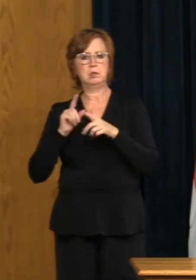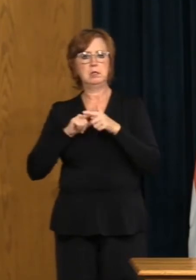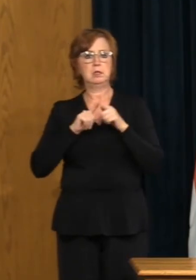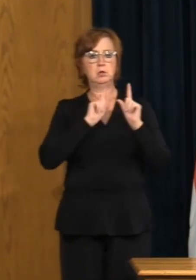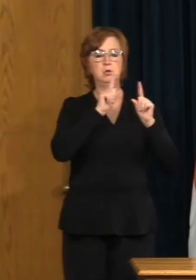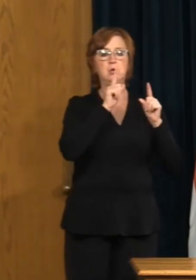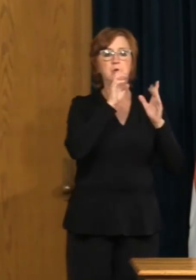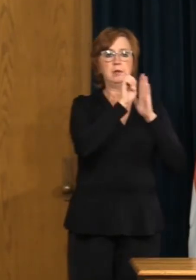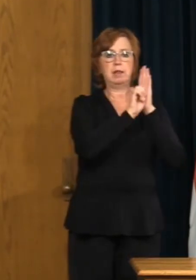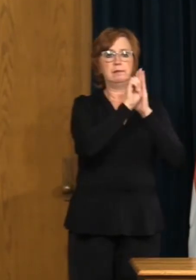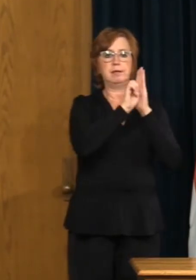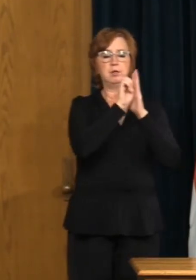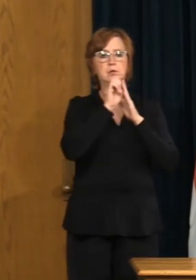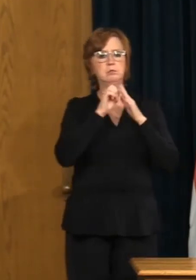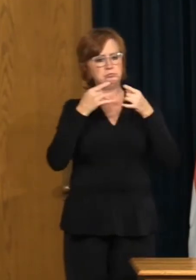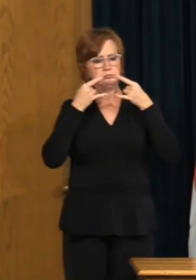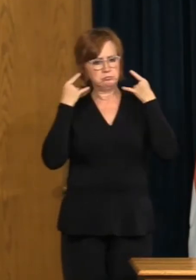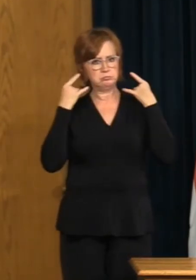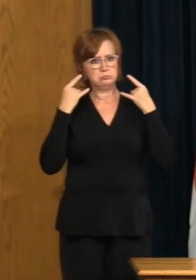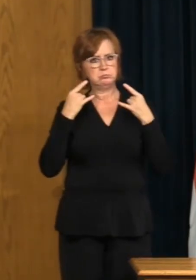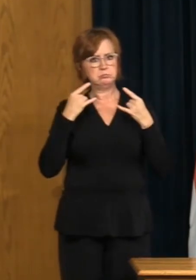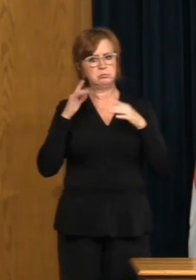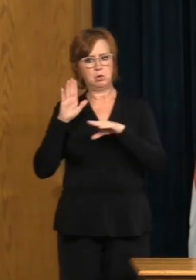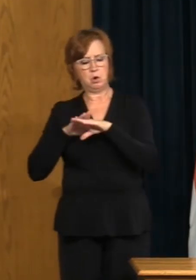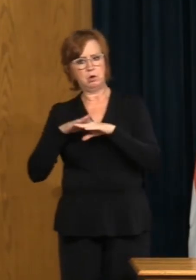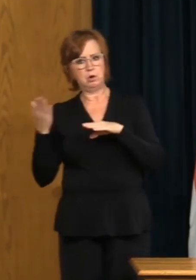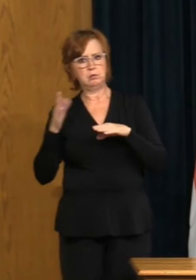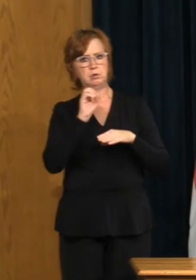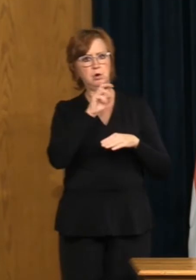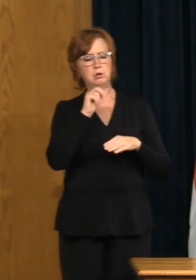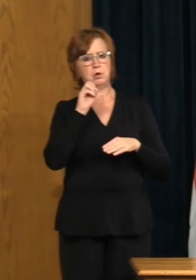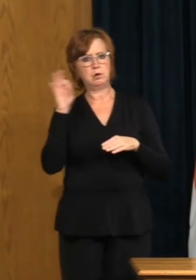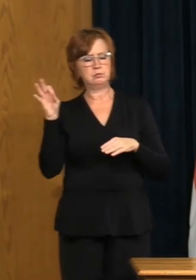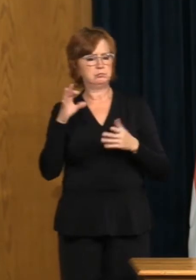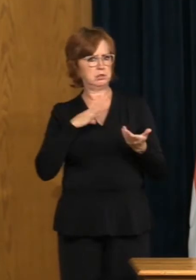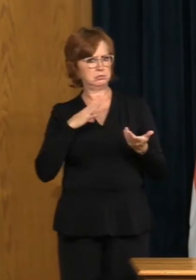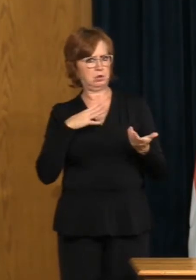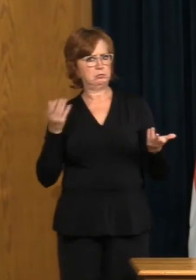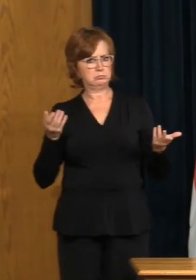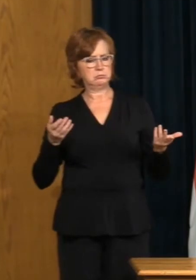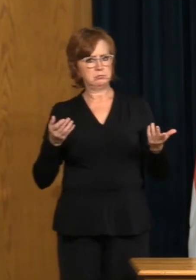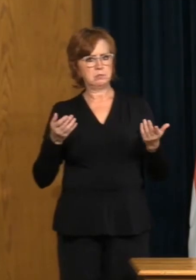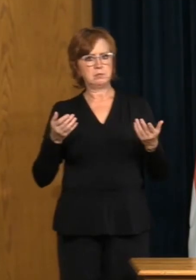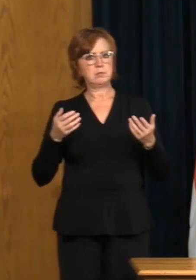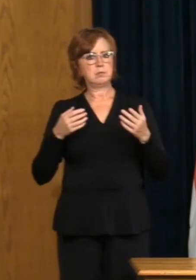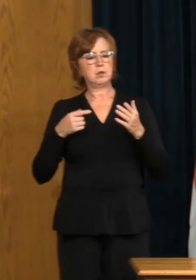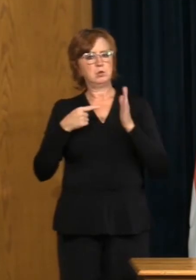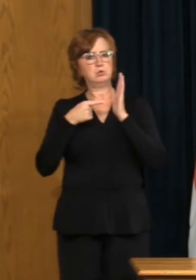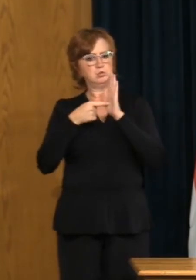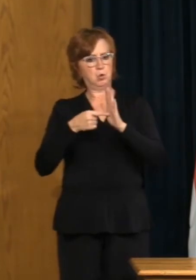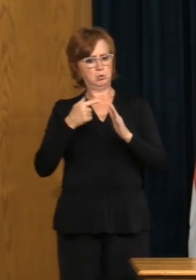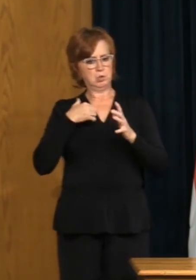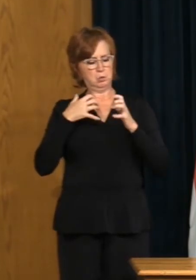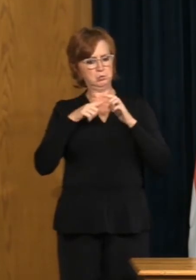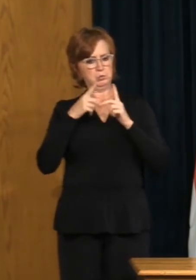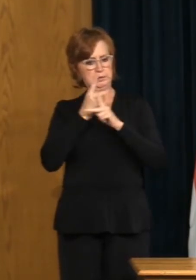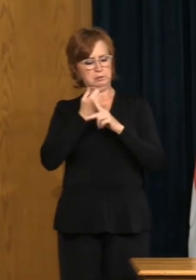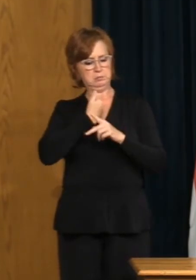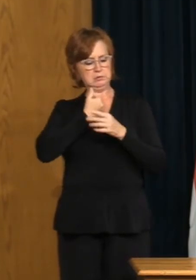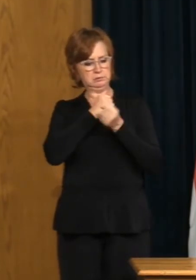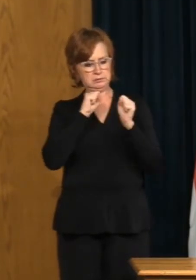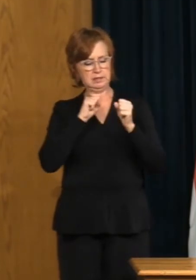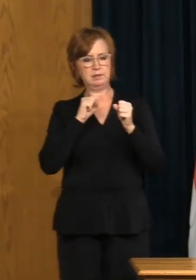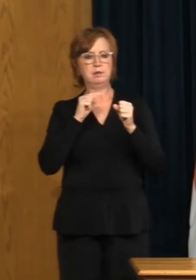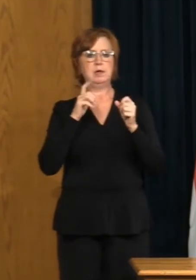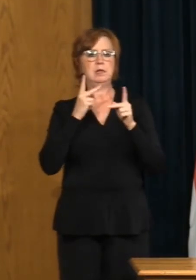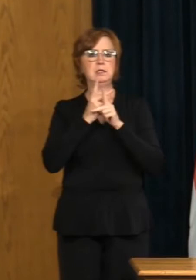I am keeping you safe, and I want you to keep me safe. That's all it is, and it's I think a generous gesture that